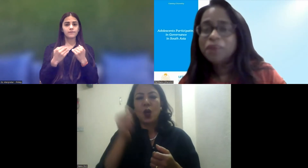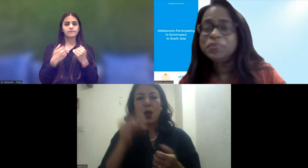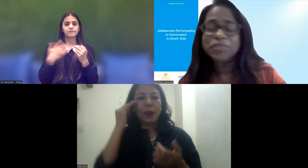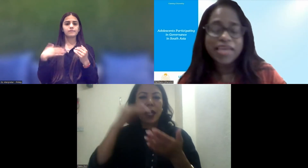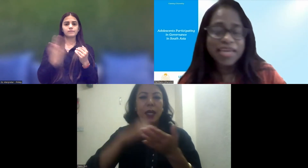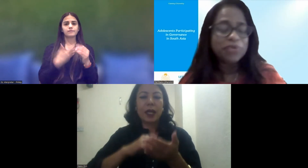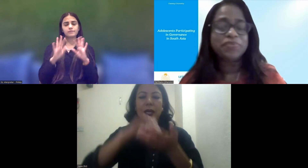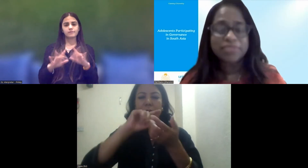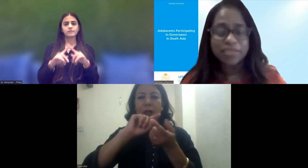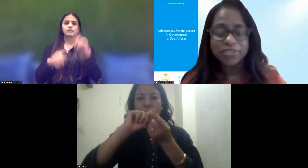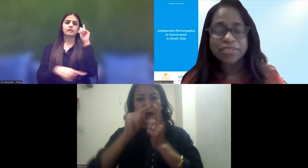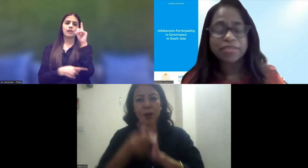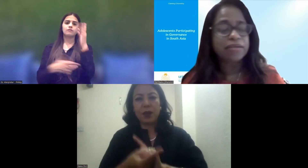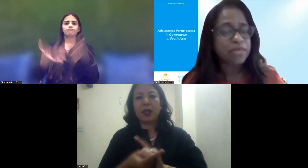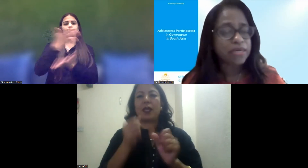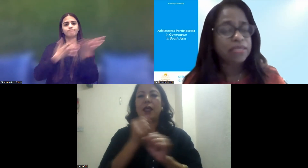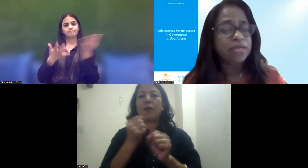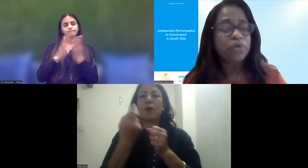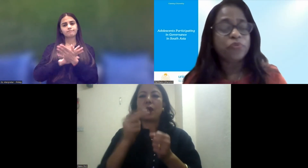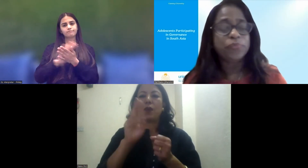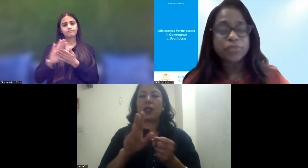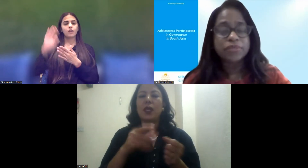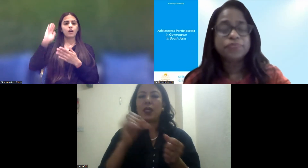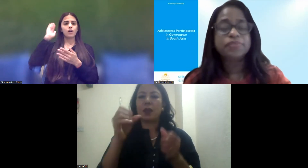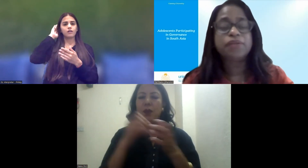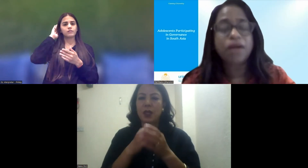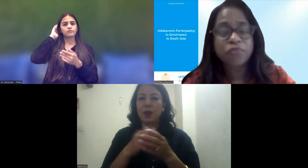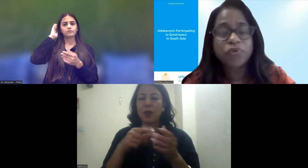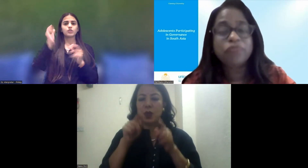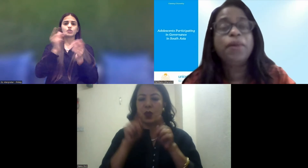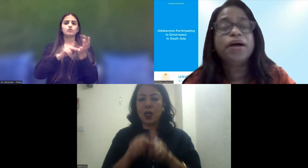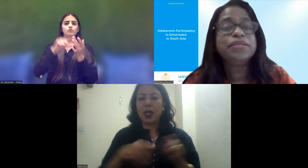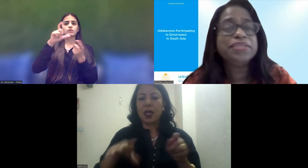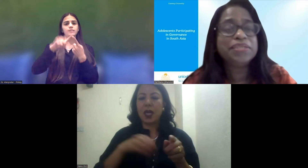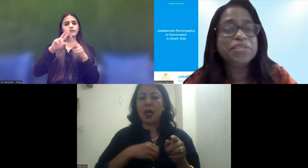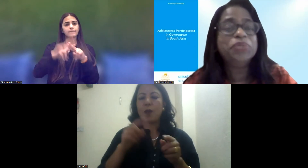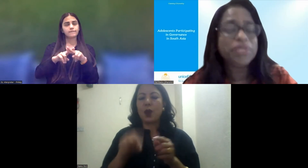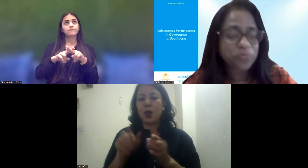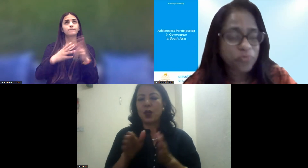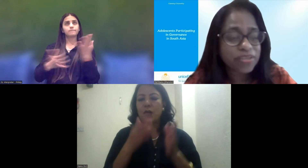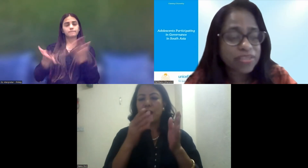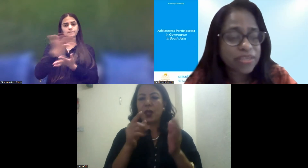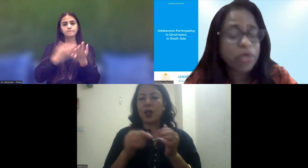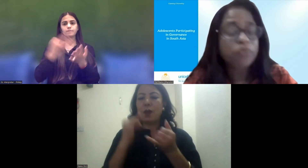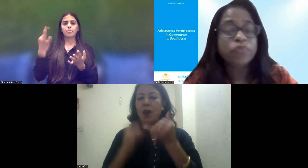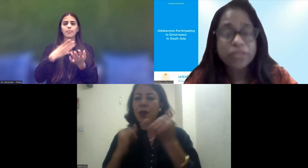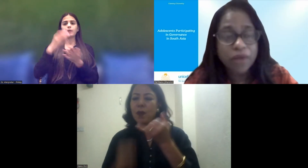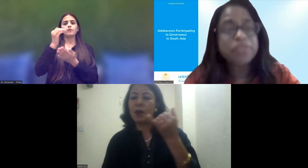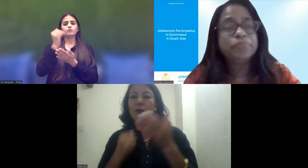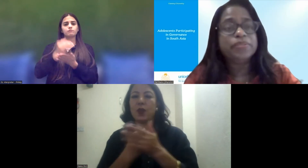come to the end of a session and heard from UNICEF staff who have pioneered new ways of working